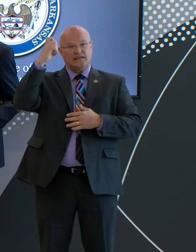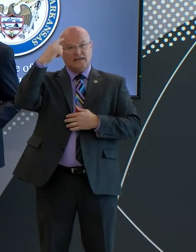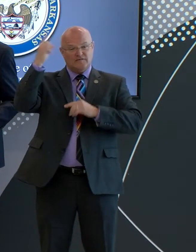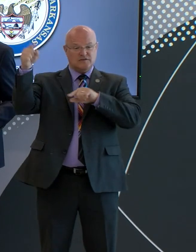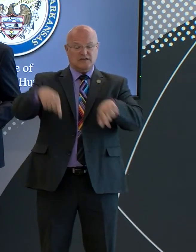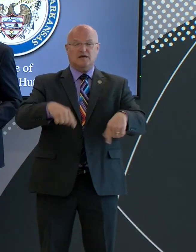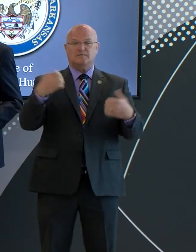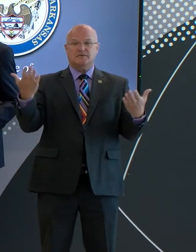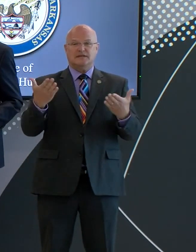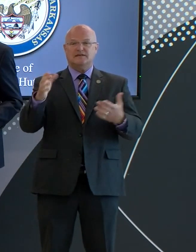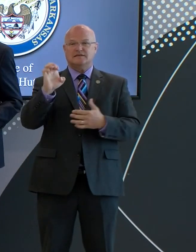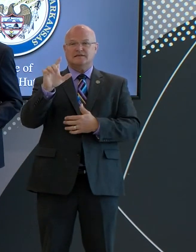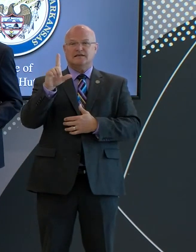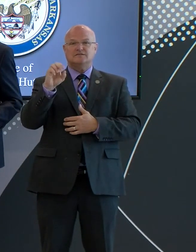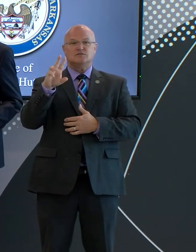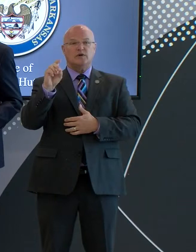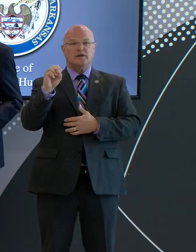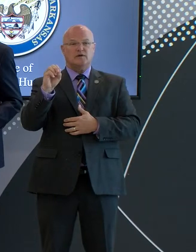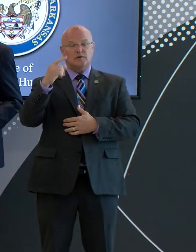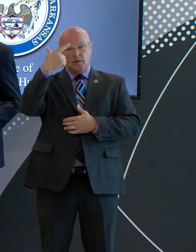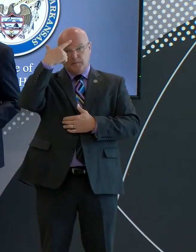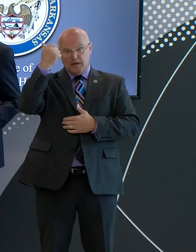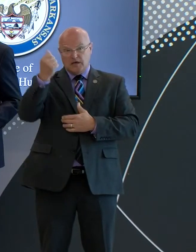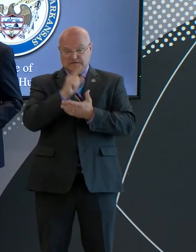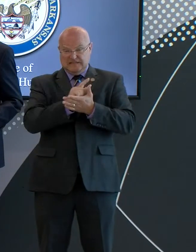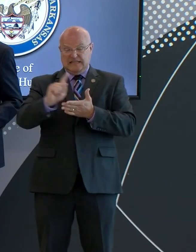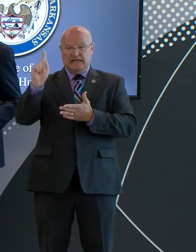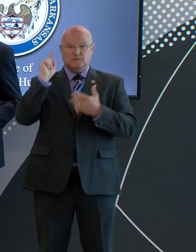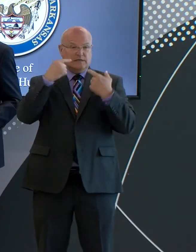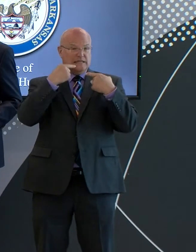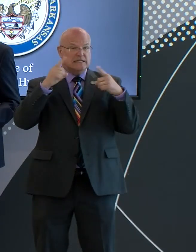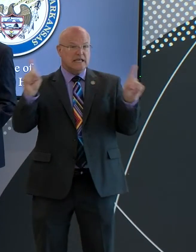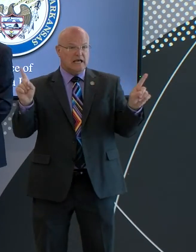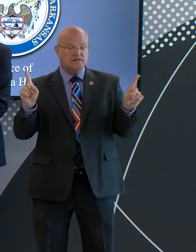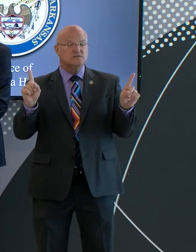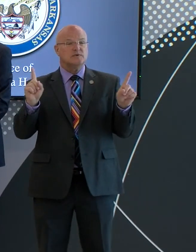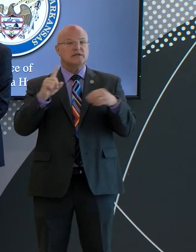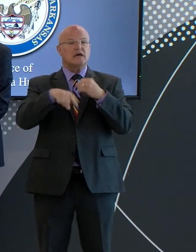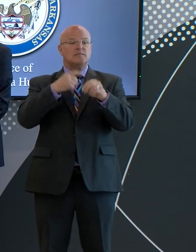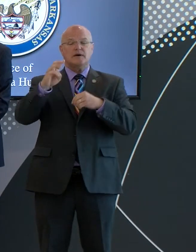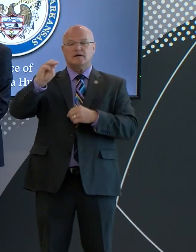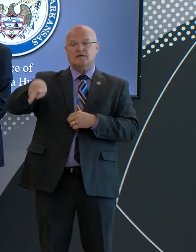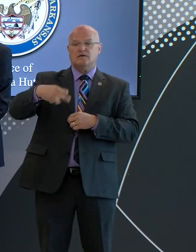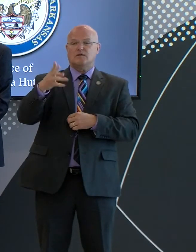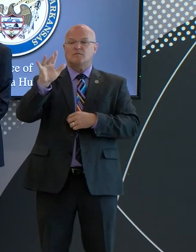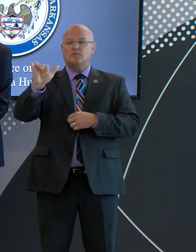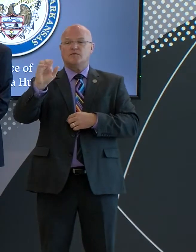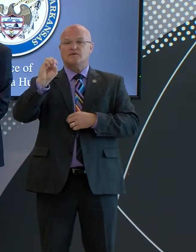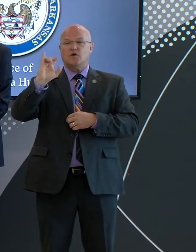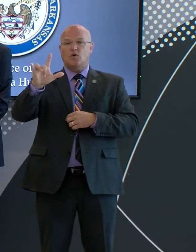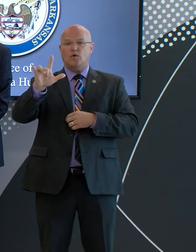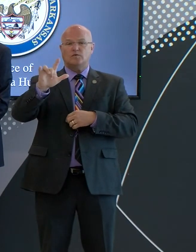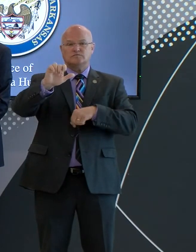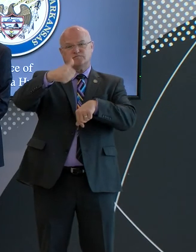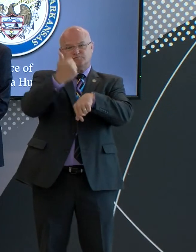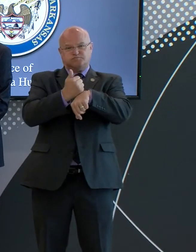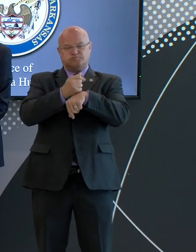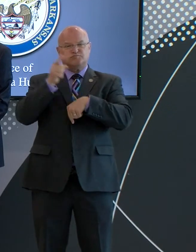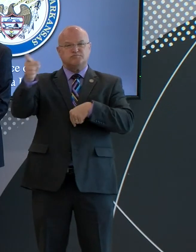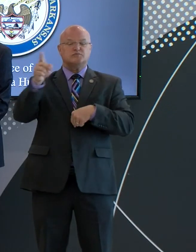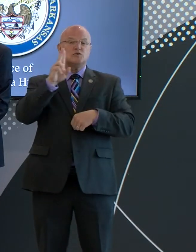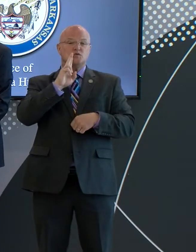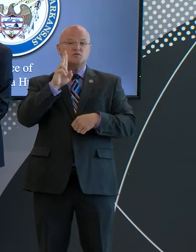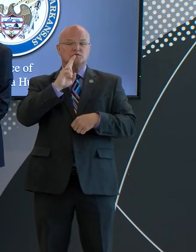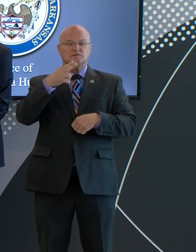Dorado, particularly in light of last week's announcement of Murphy Oil relocating to Houston. And while